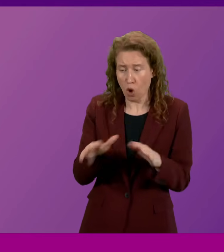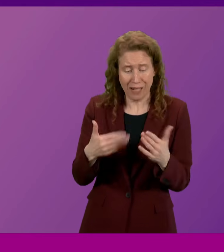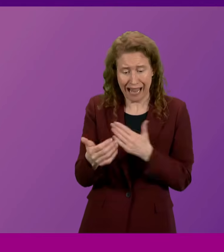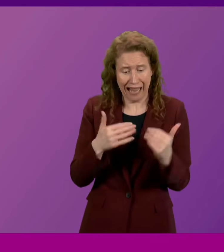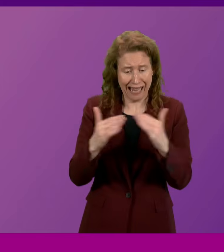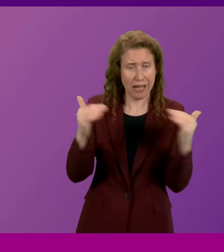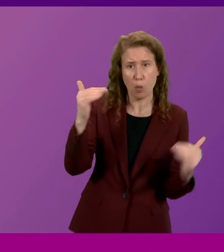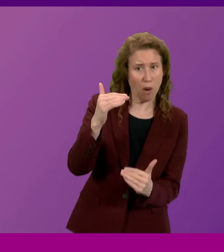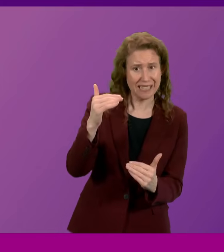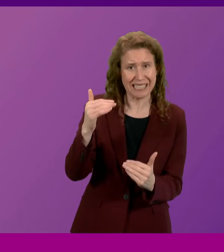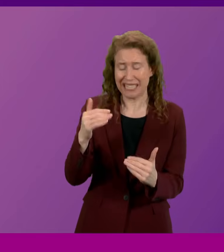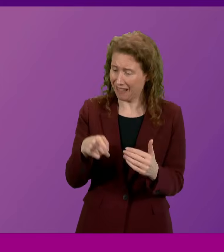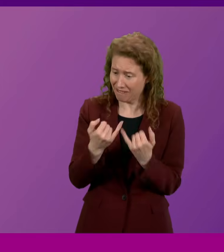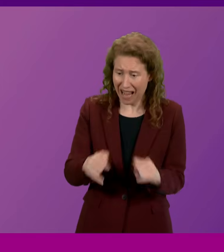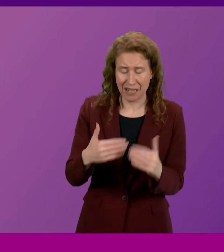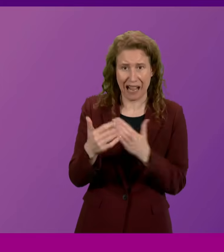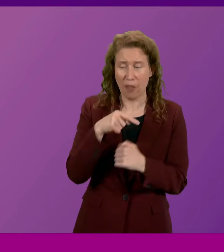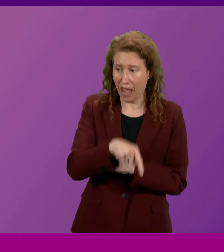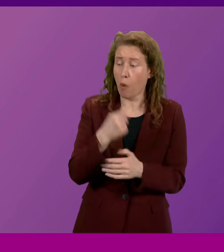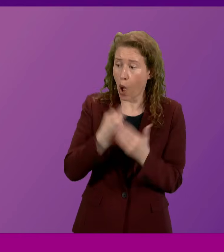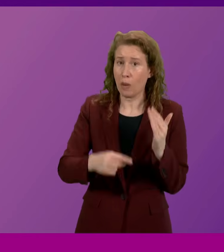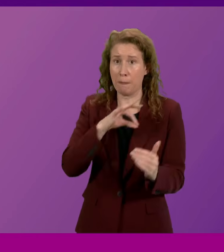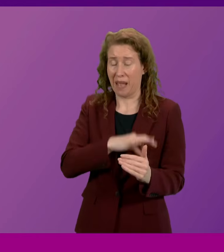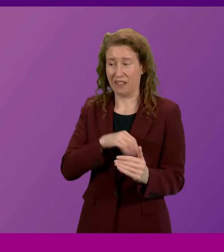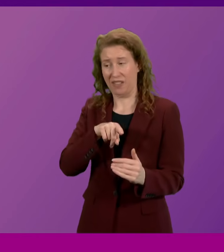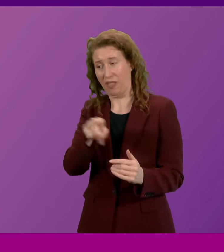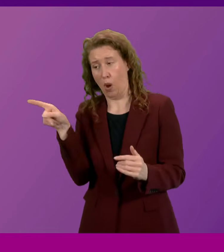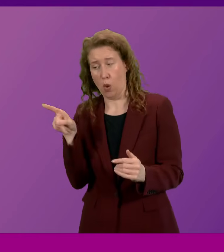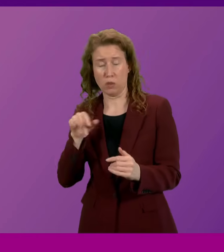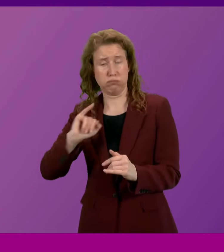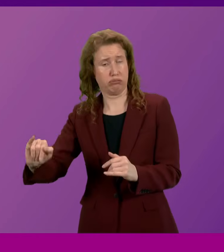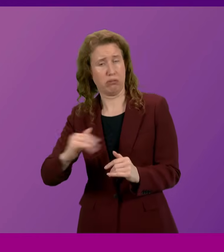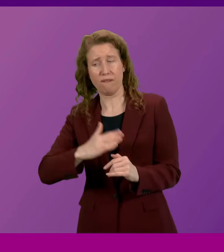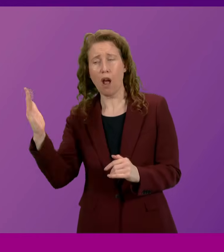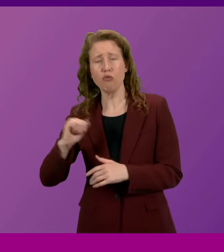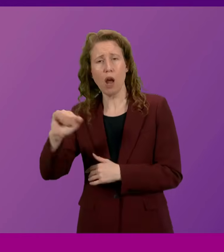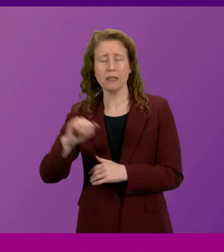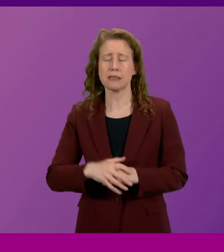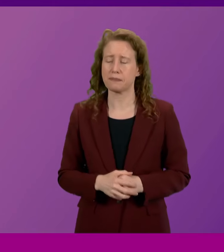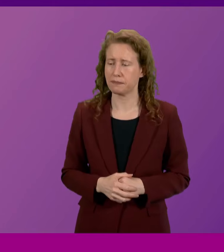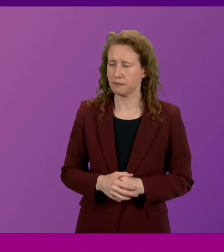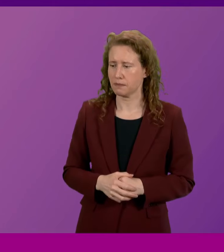and injustice Mr. Harvey will only benefit the snake oil sellers on the far right? First Minister.